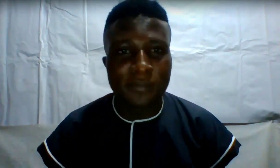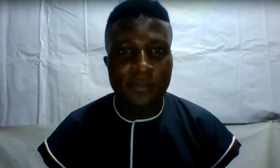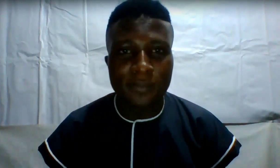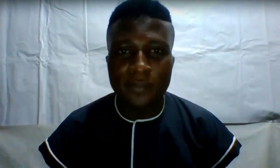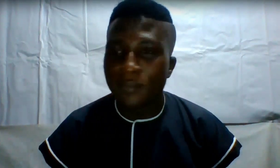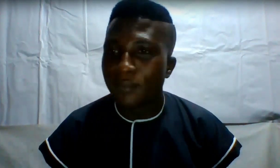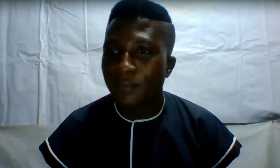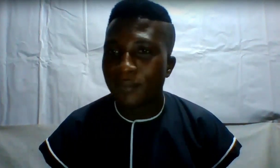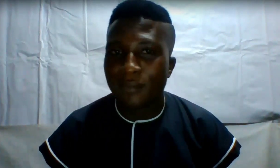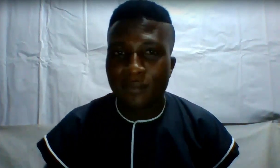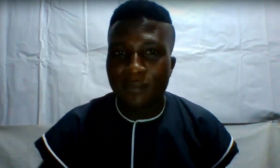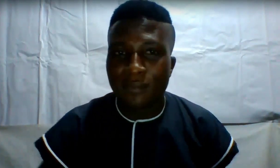Okay.